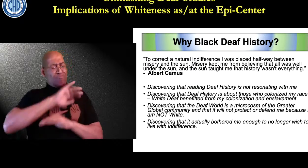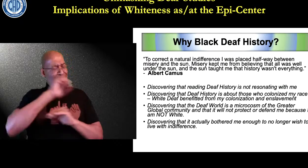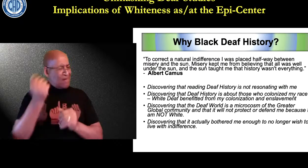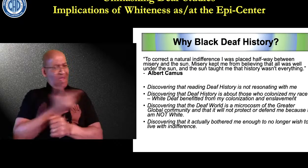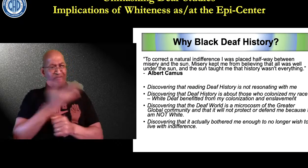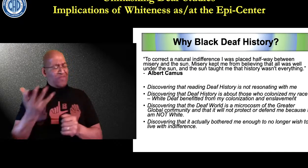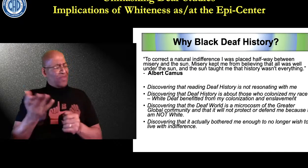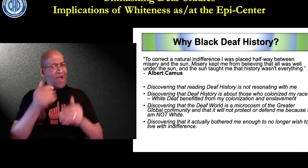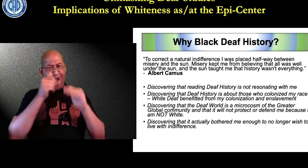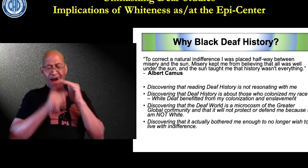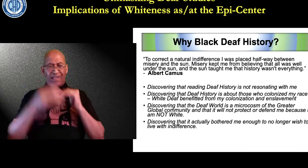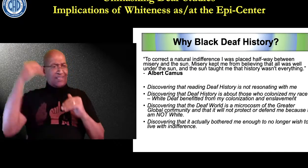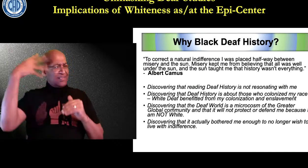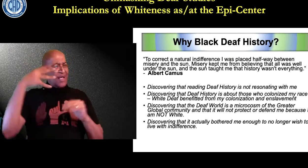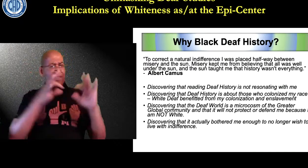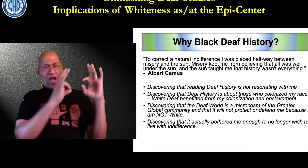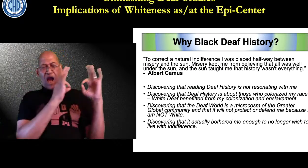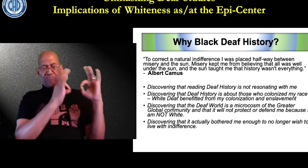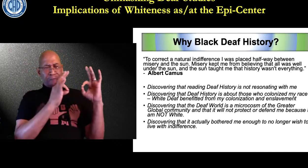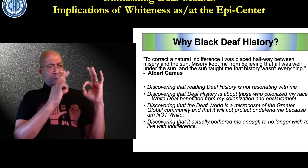well.